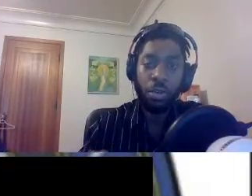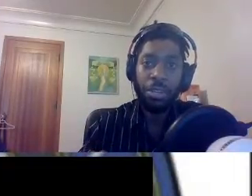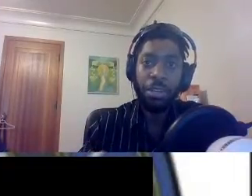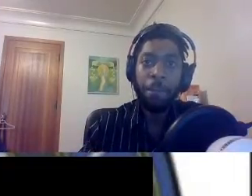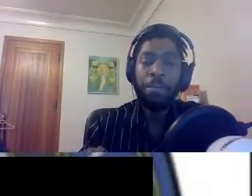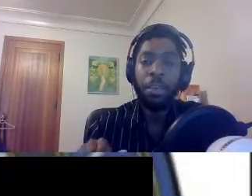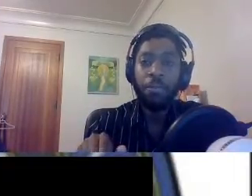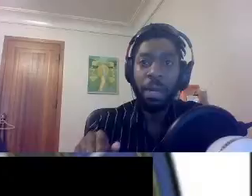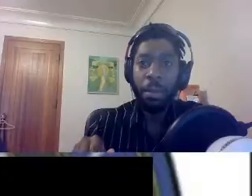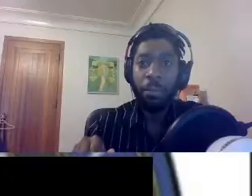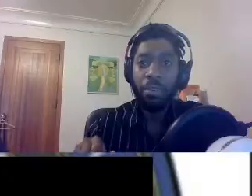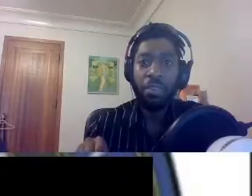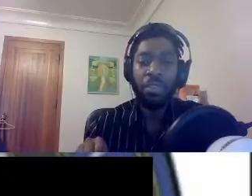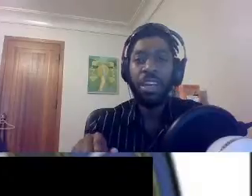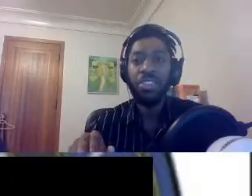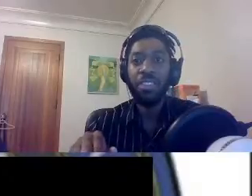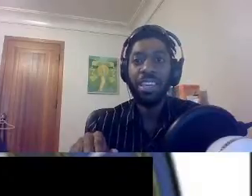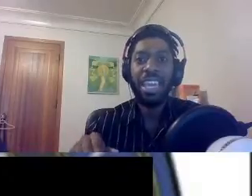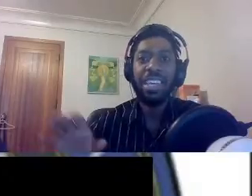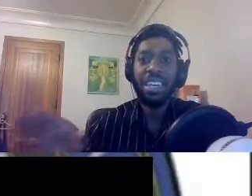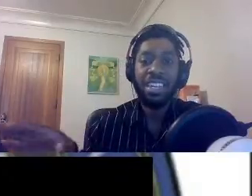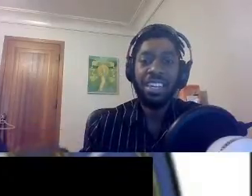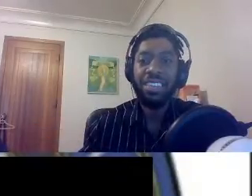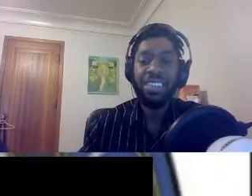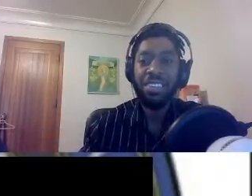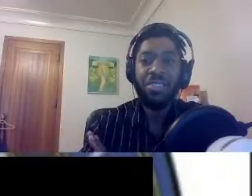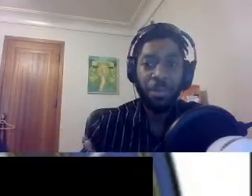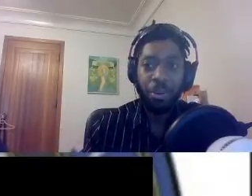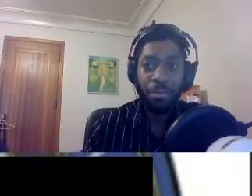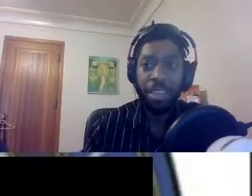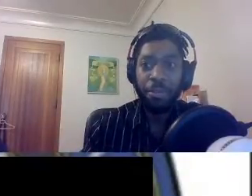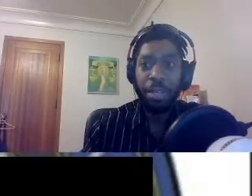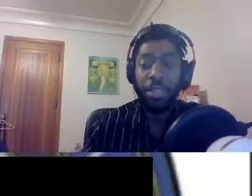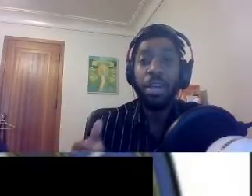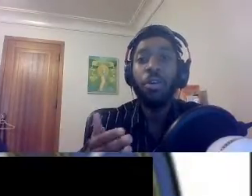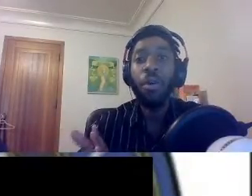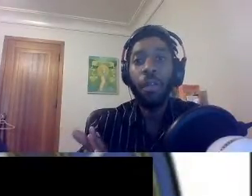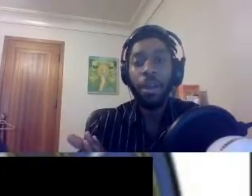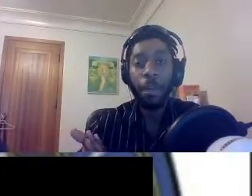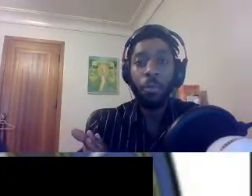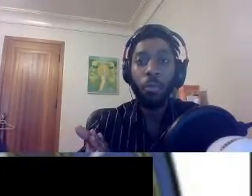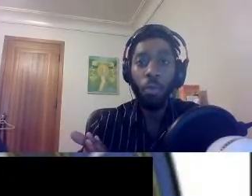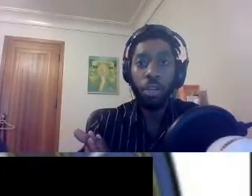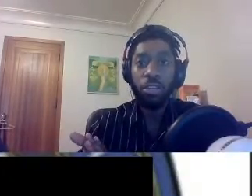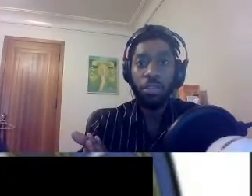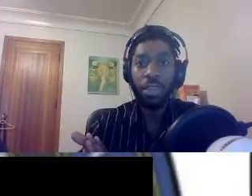something good for my members, so it's not just like, hey, 99 cents and you support me every month. I know a